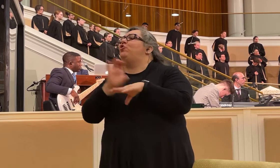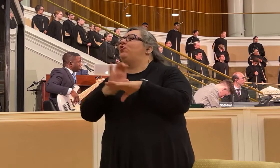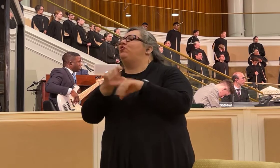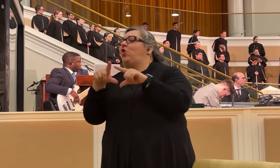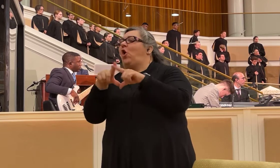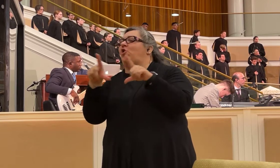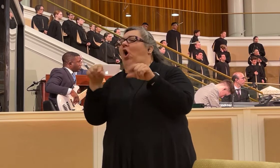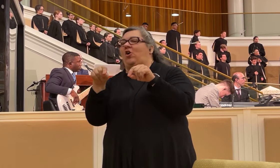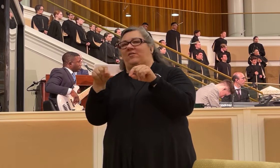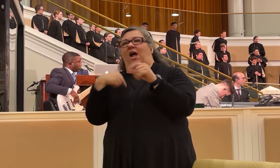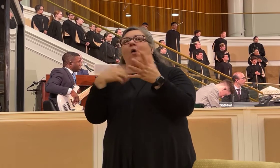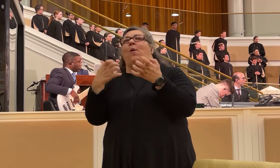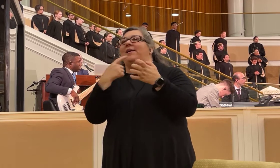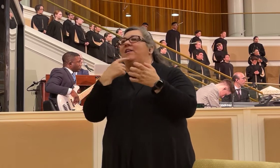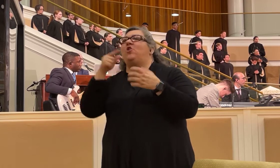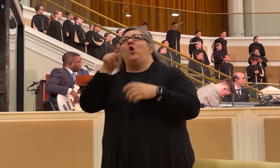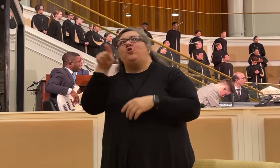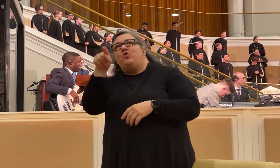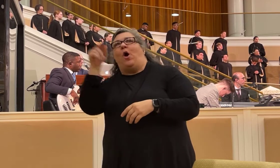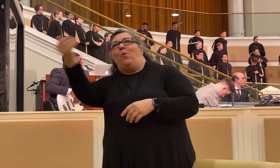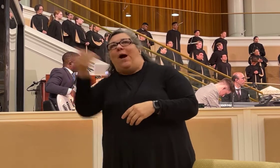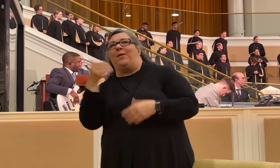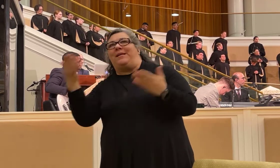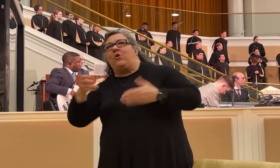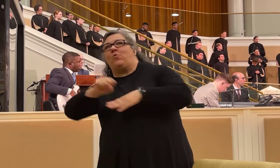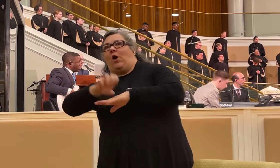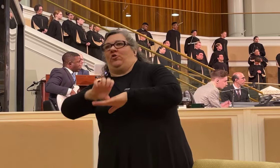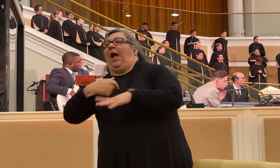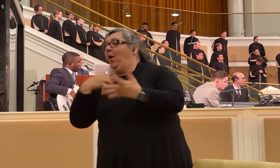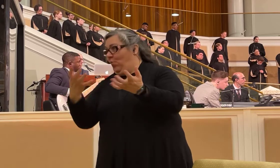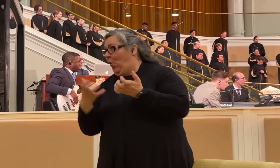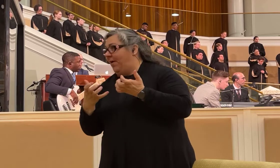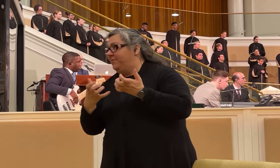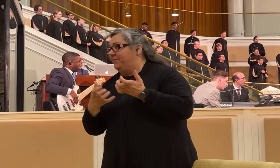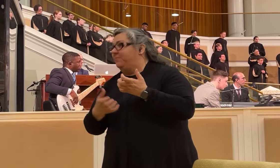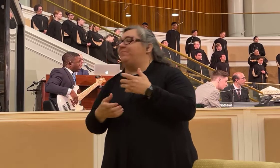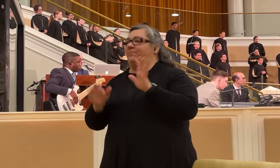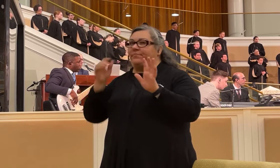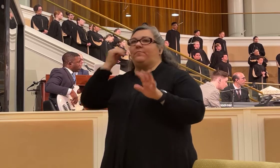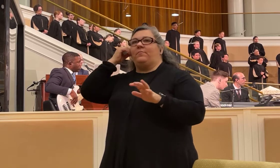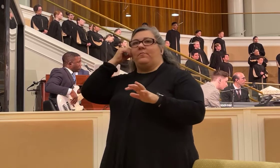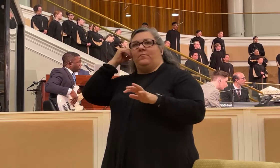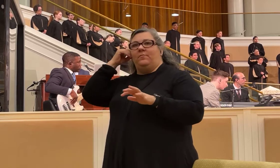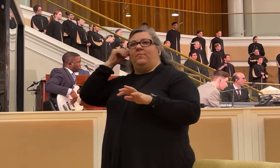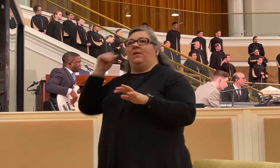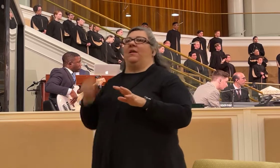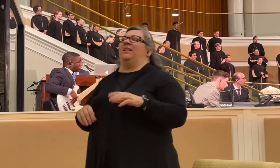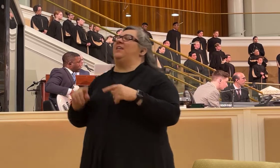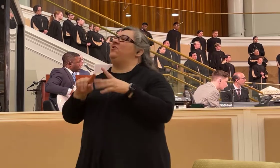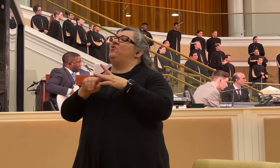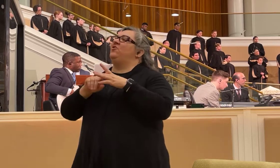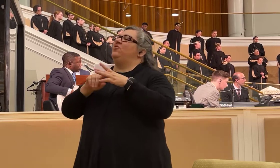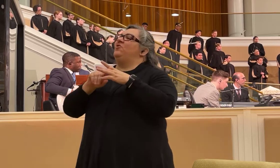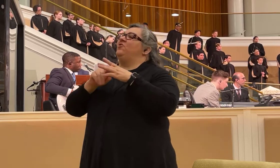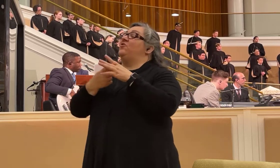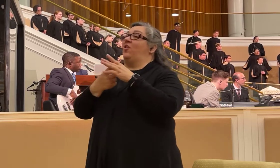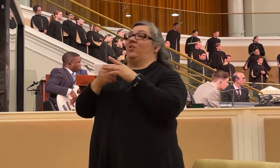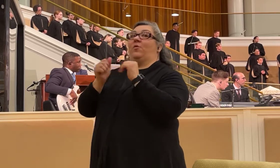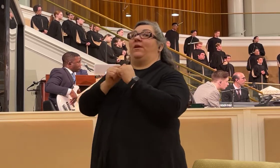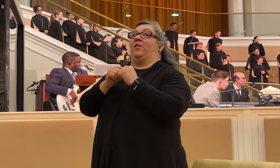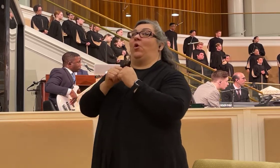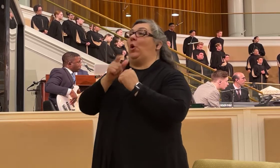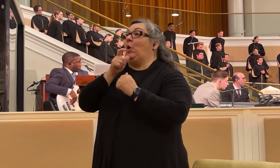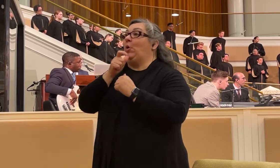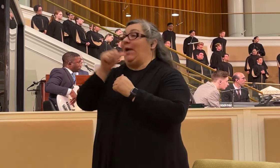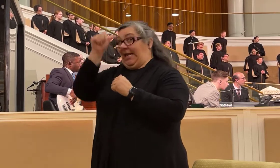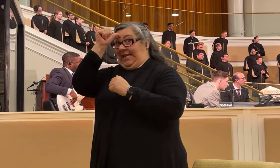welcome at the Rock Church. And I said, now, it's going to go from one to the other. I know it won't stay with others, but it's starting with Indians.